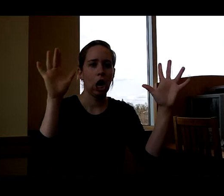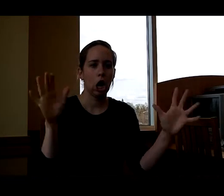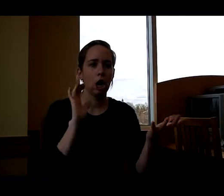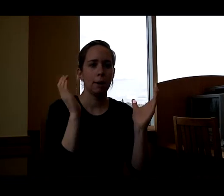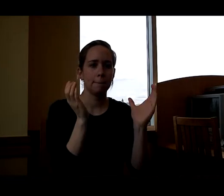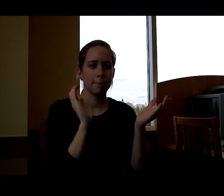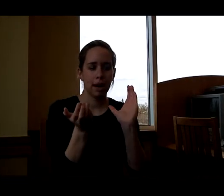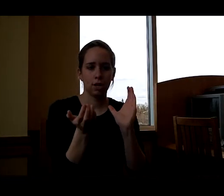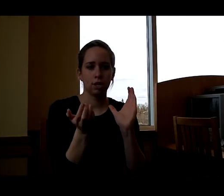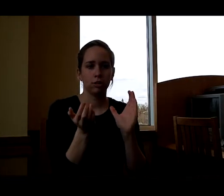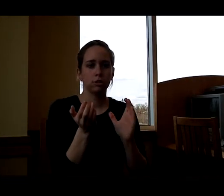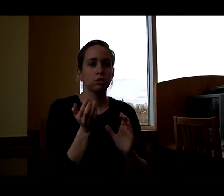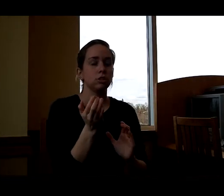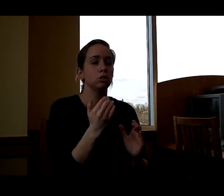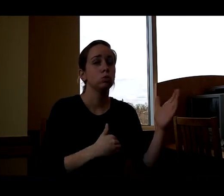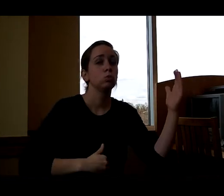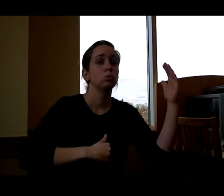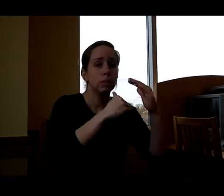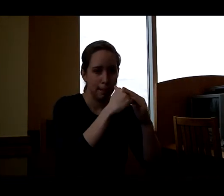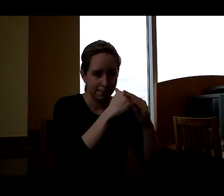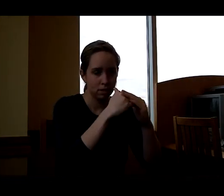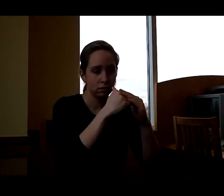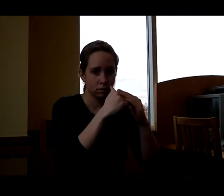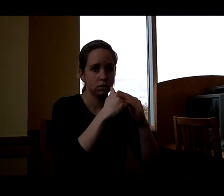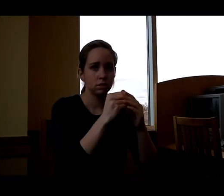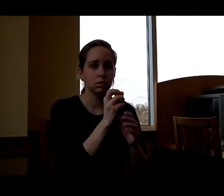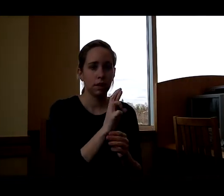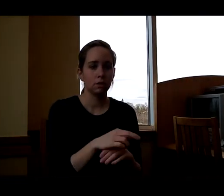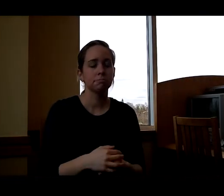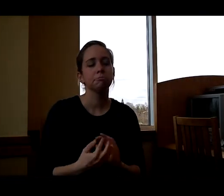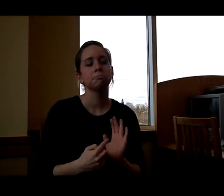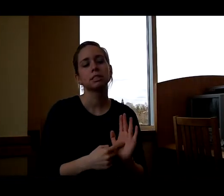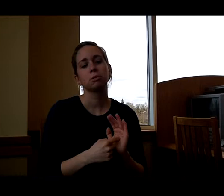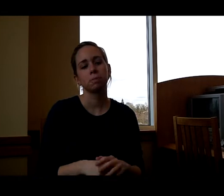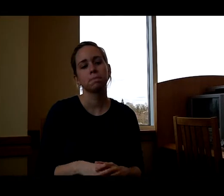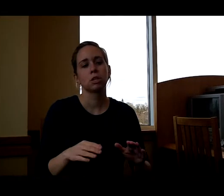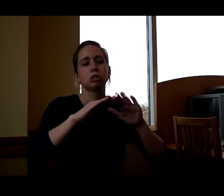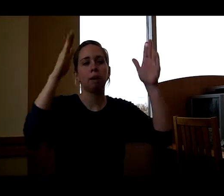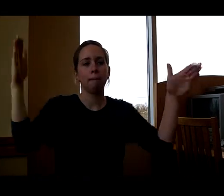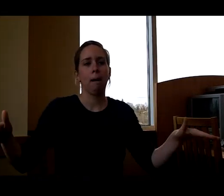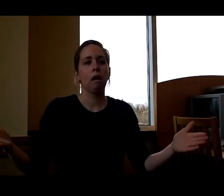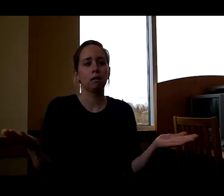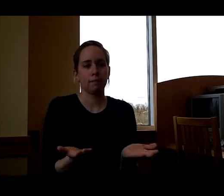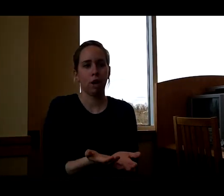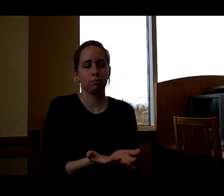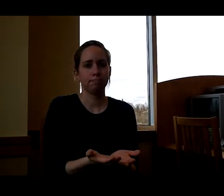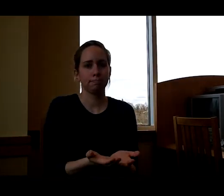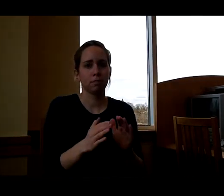much that air could really hold. Example, if I have this is my box of air. Okay? This box of air